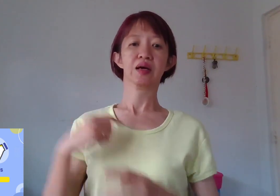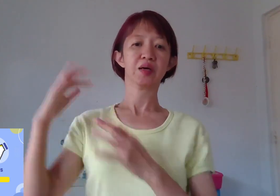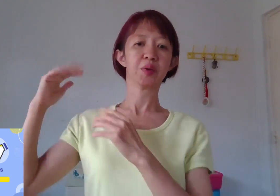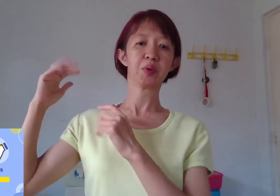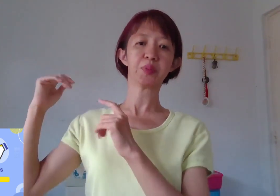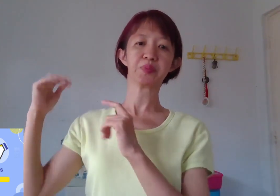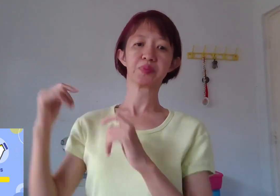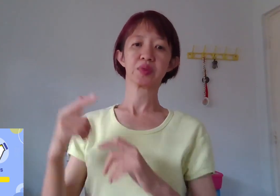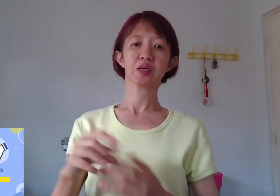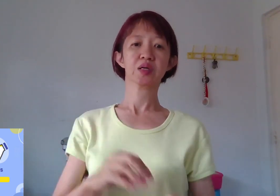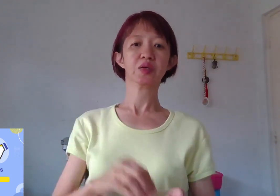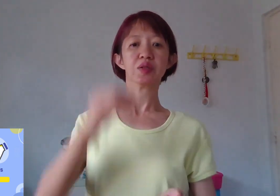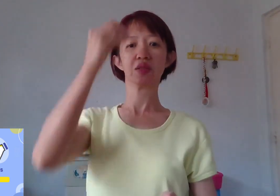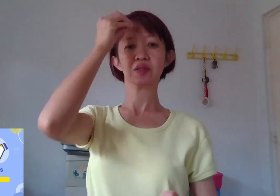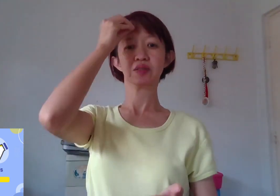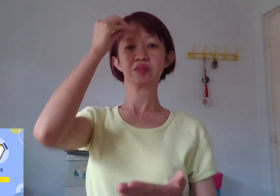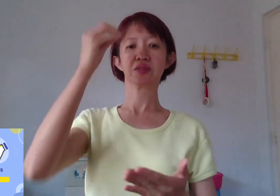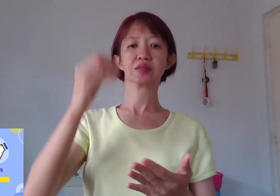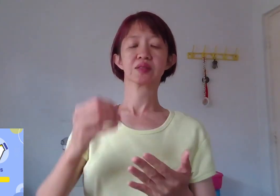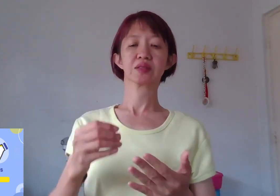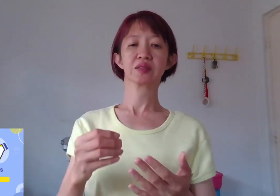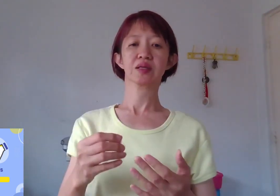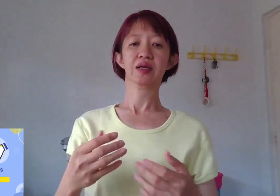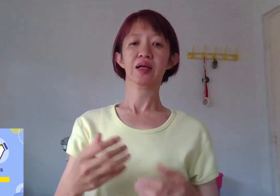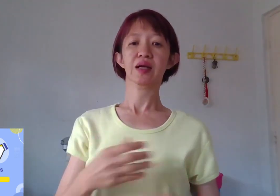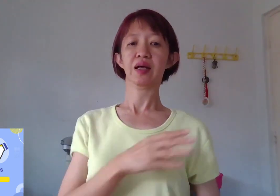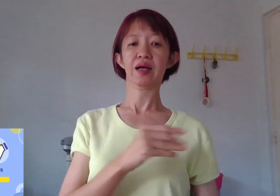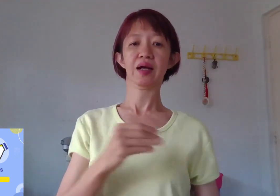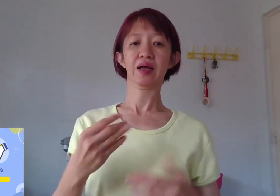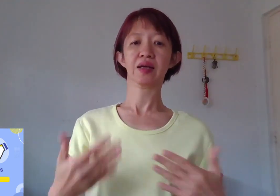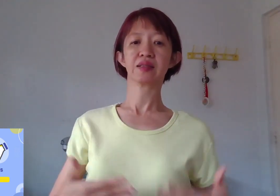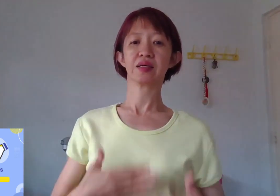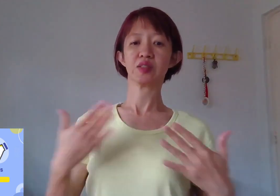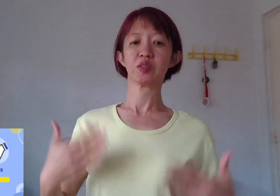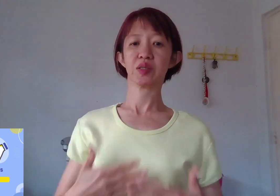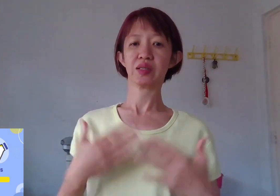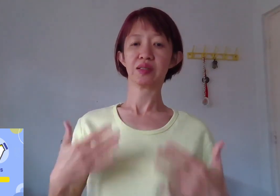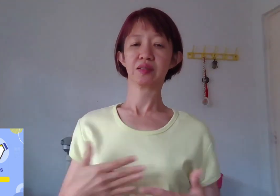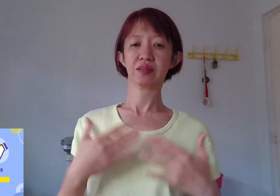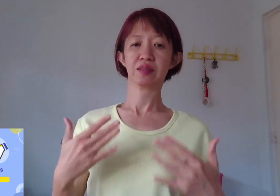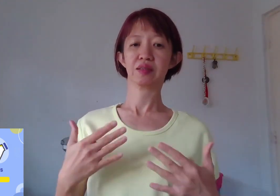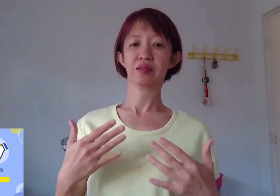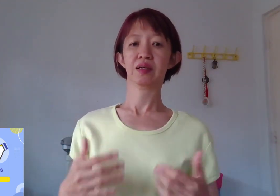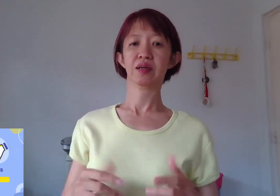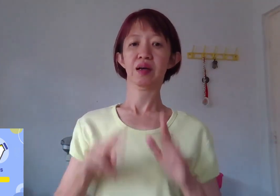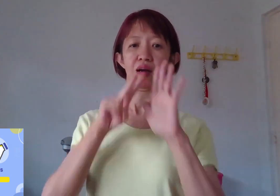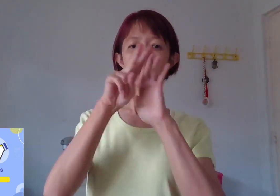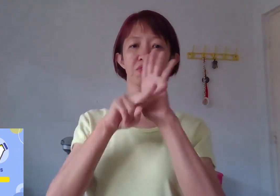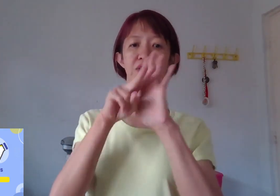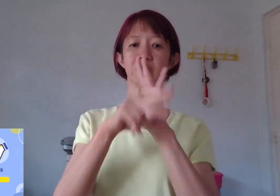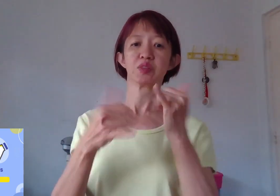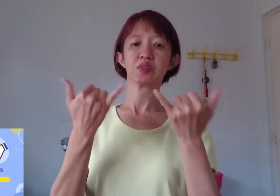I hope you learn and enjoy our video